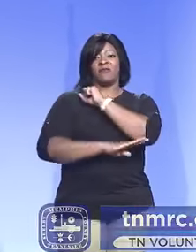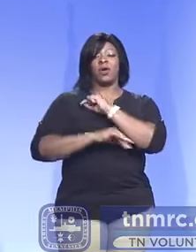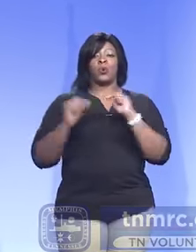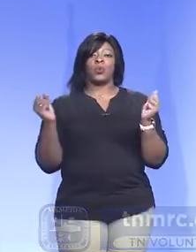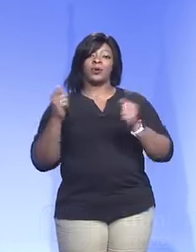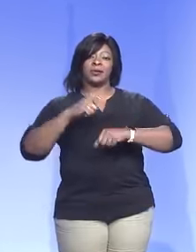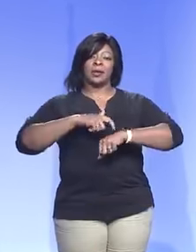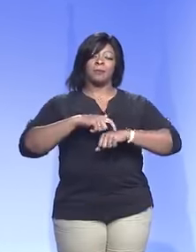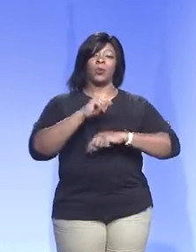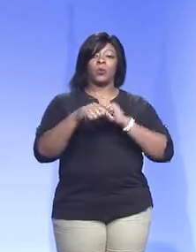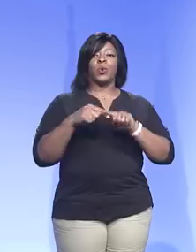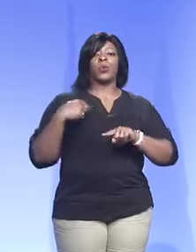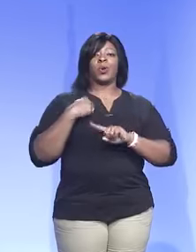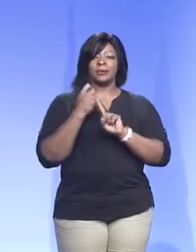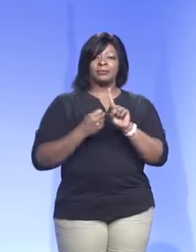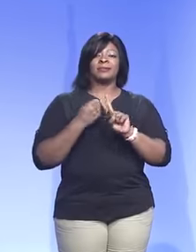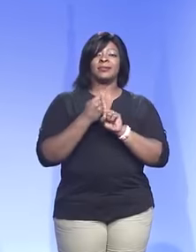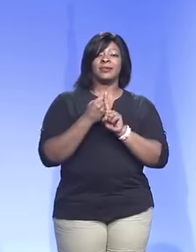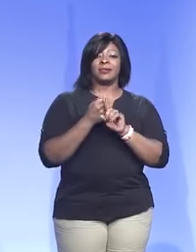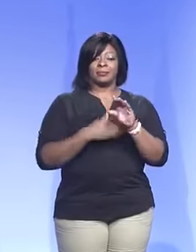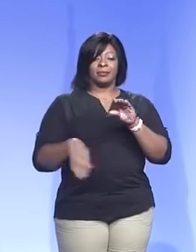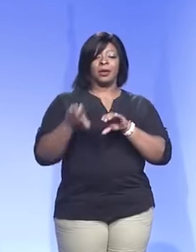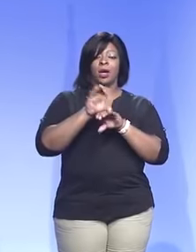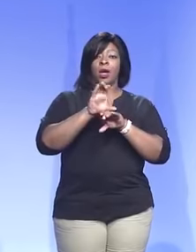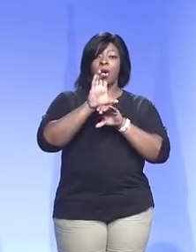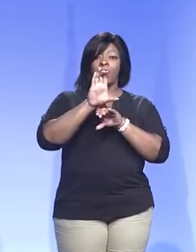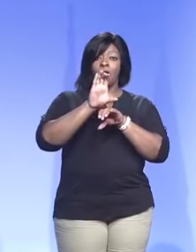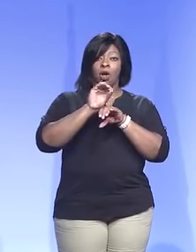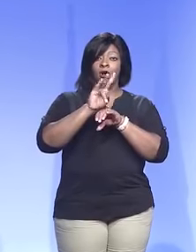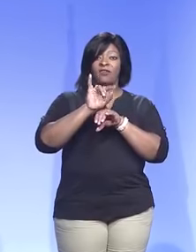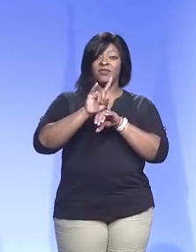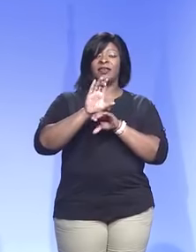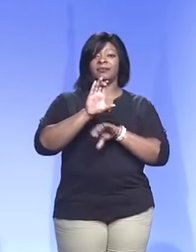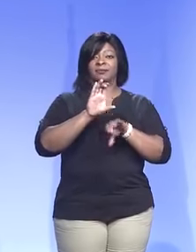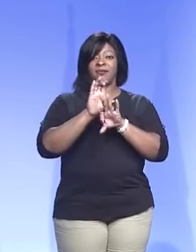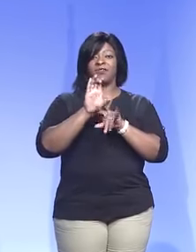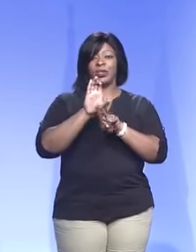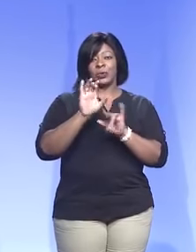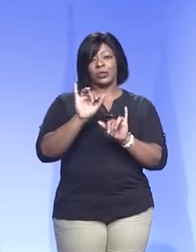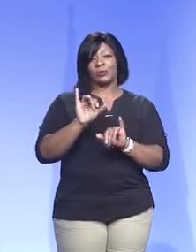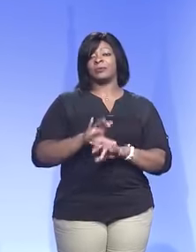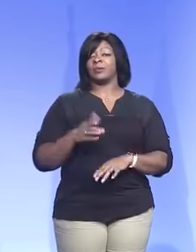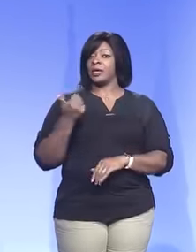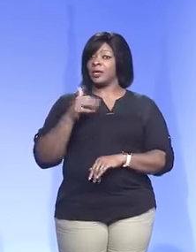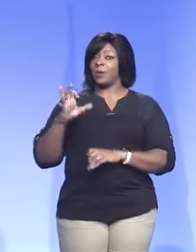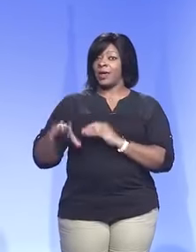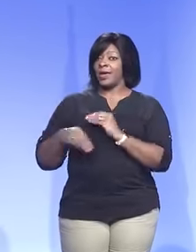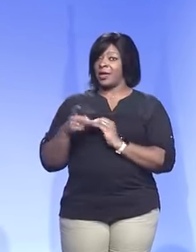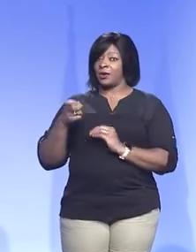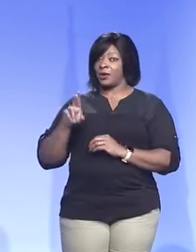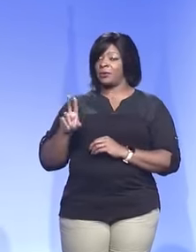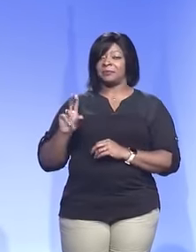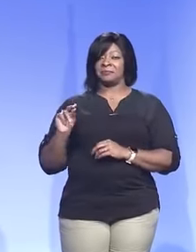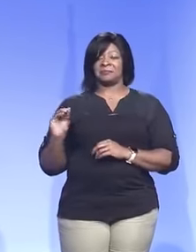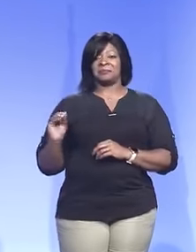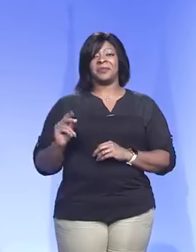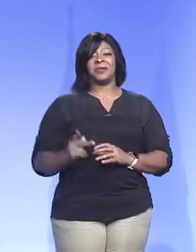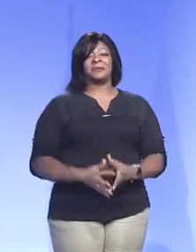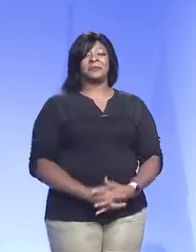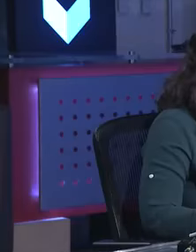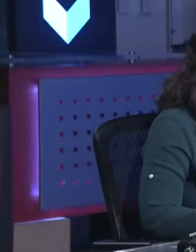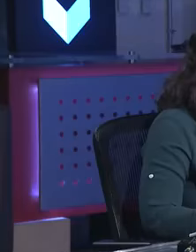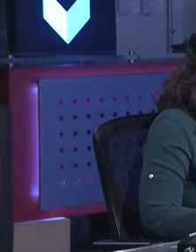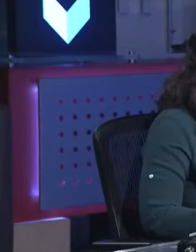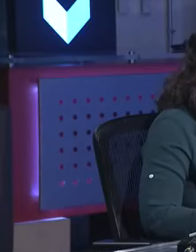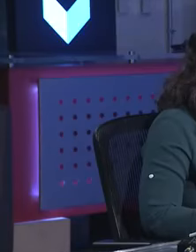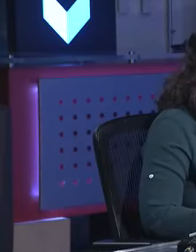winter when we have on top of COVID flu. Do you have anything you want to add to that?